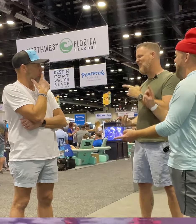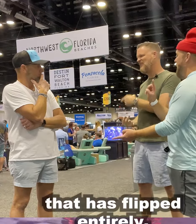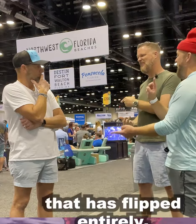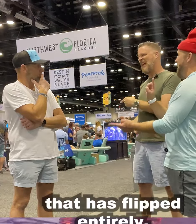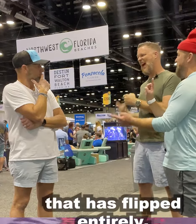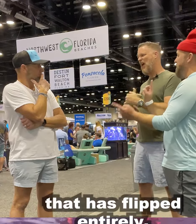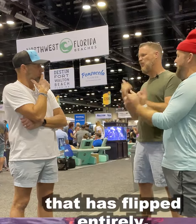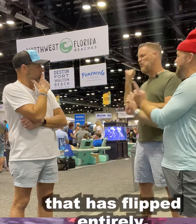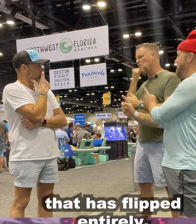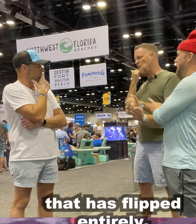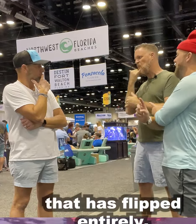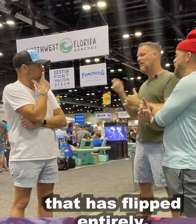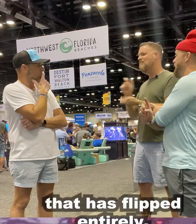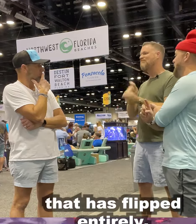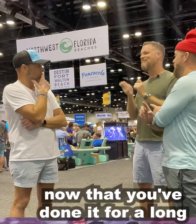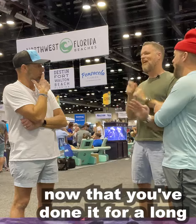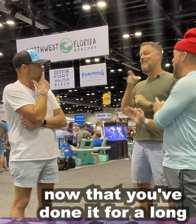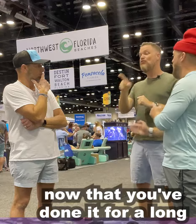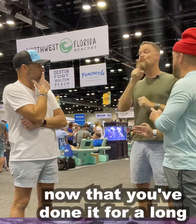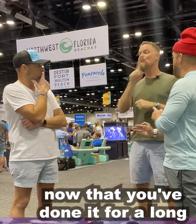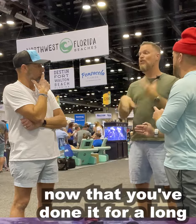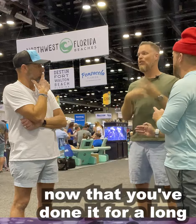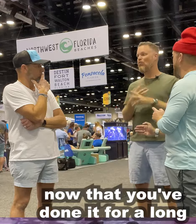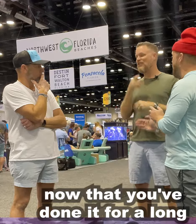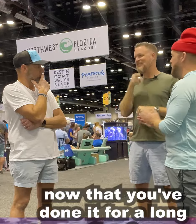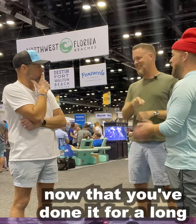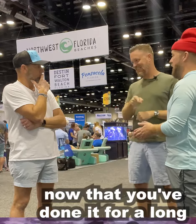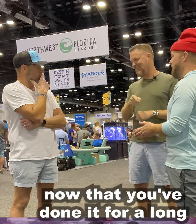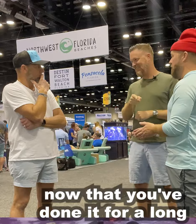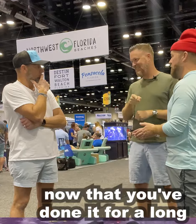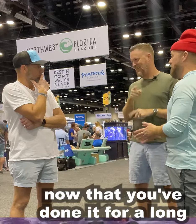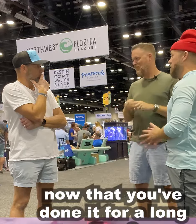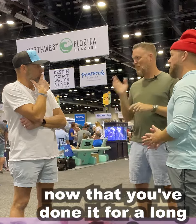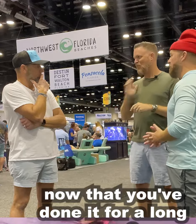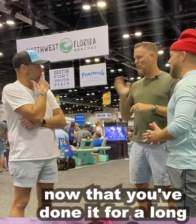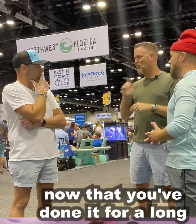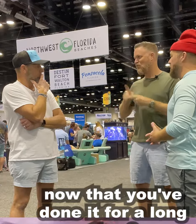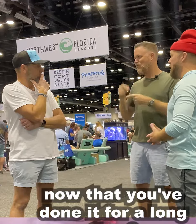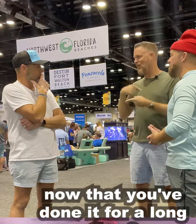that has flipped entirely now that you've done it for a long time.